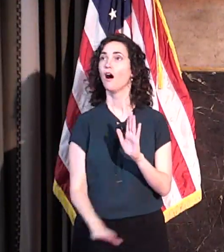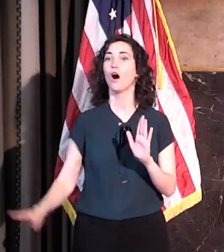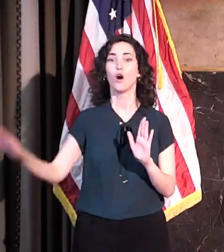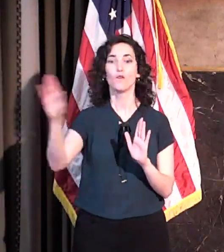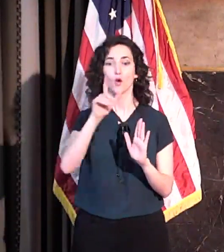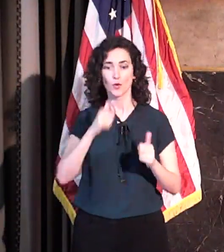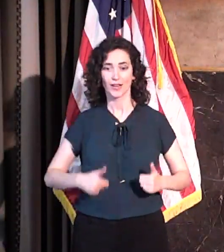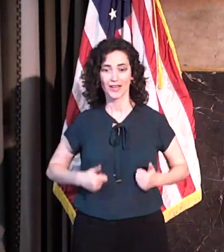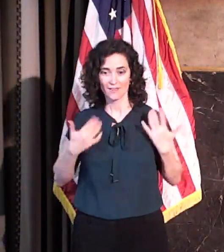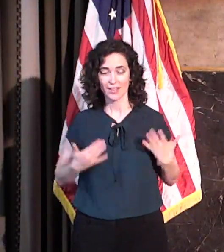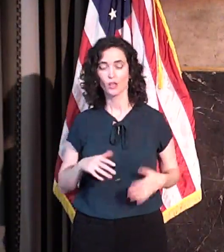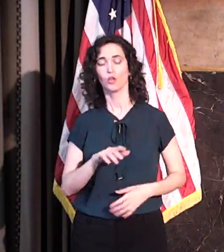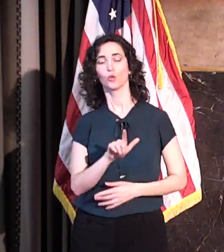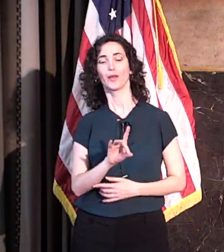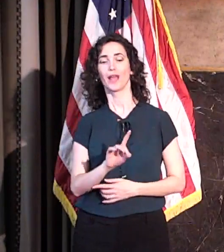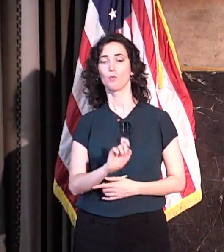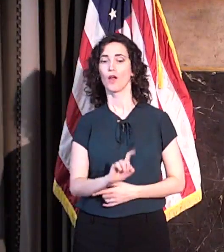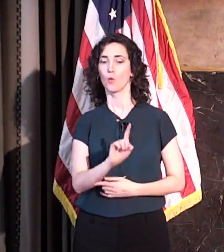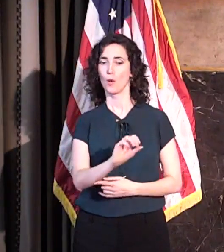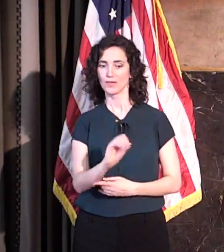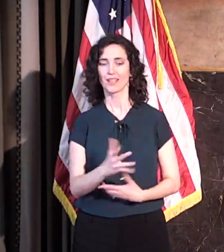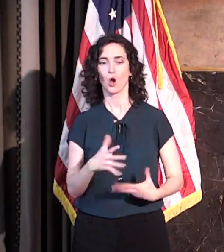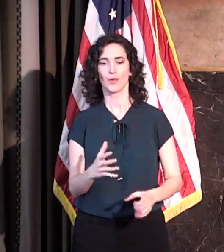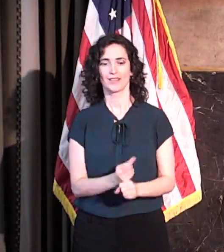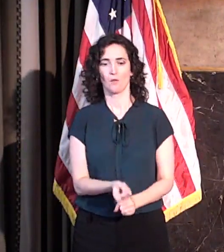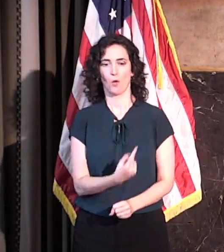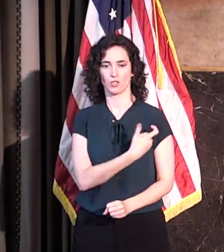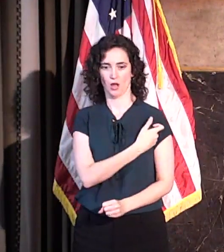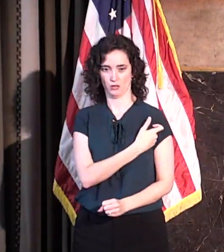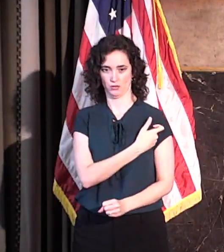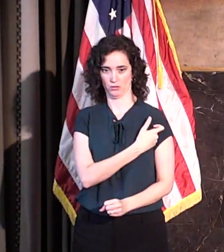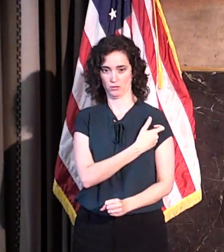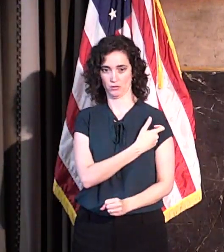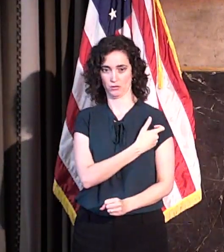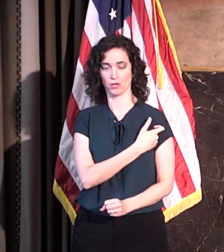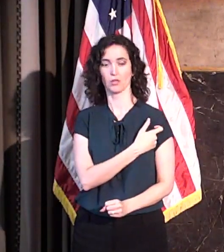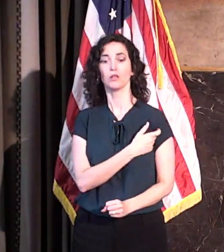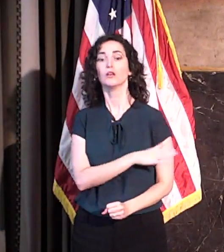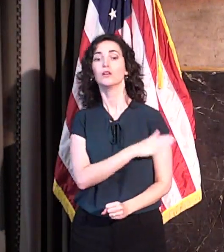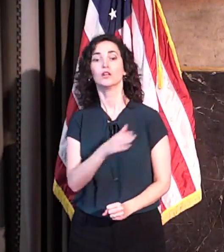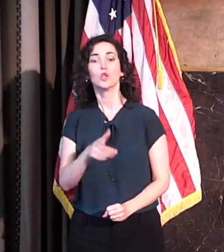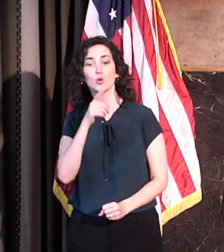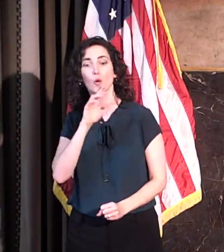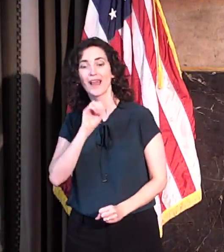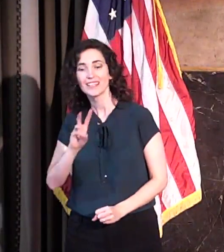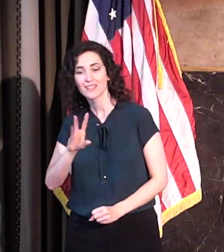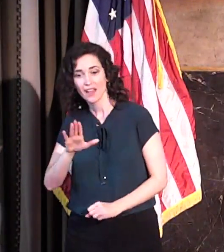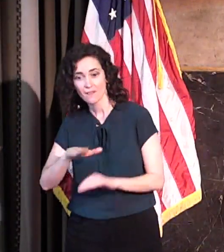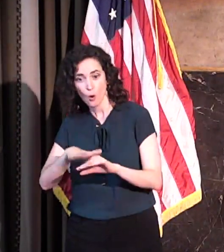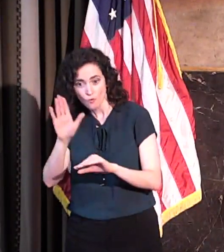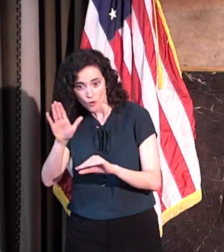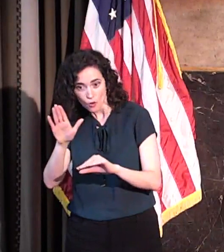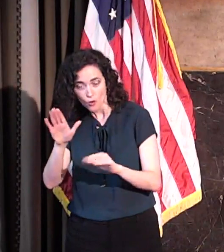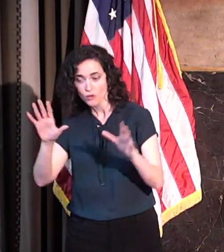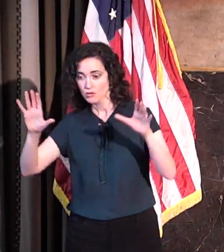has initiated the vaccine series. In 65 years of age and older population, that's